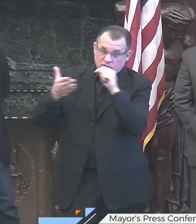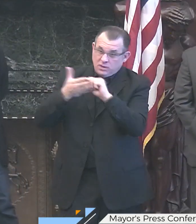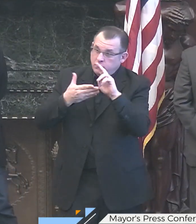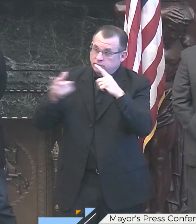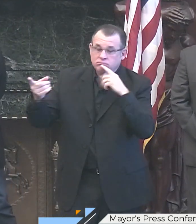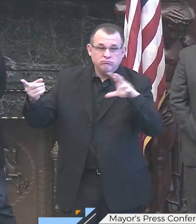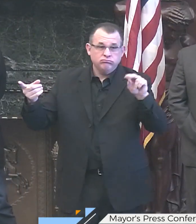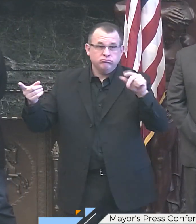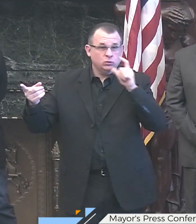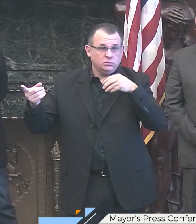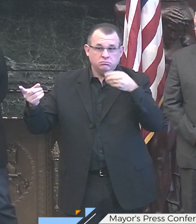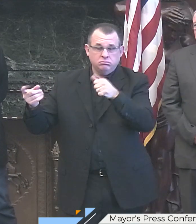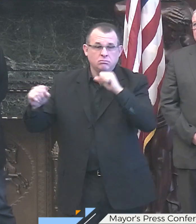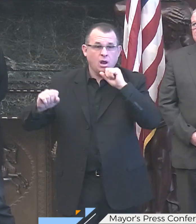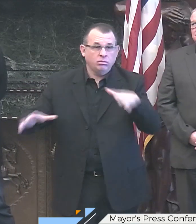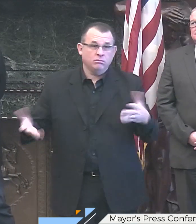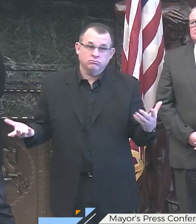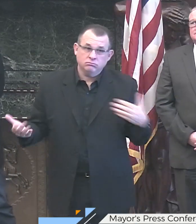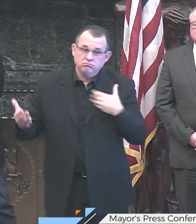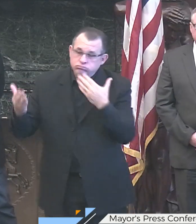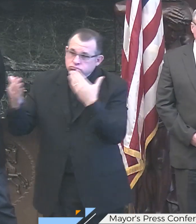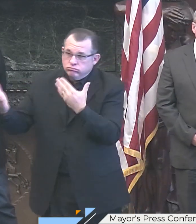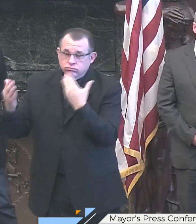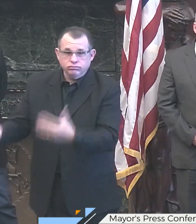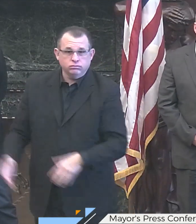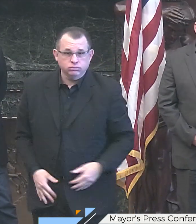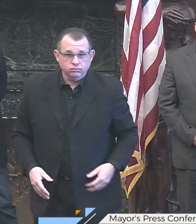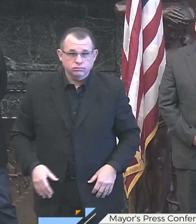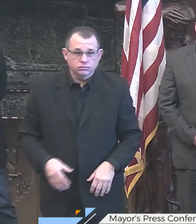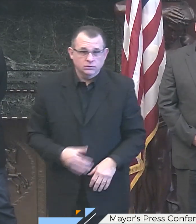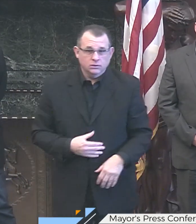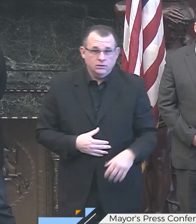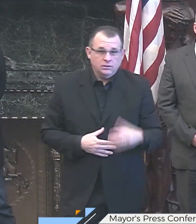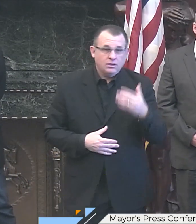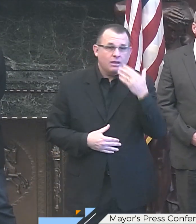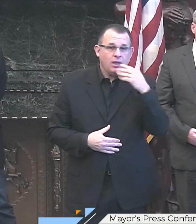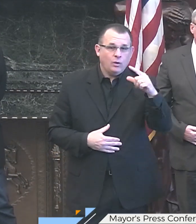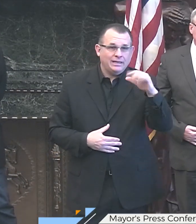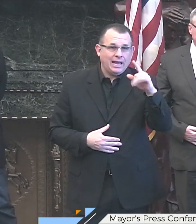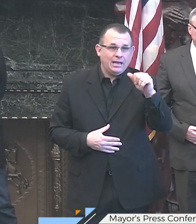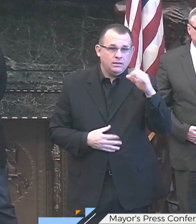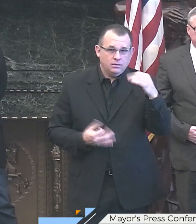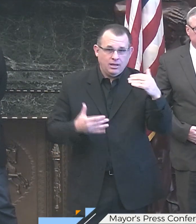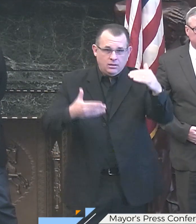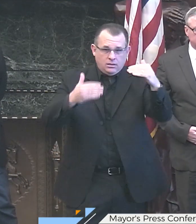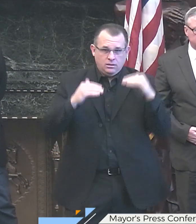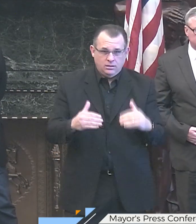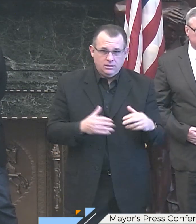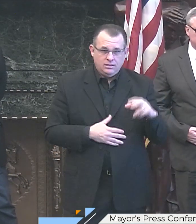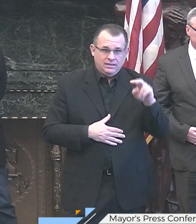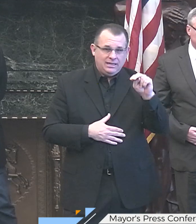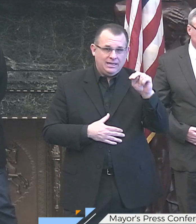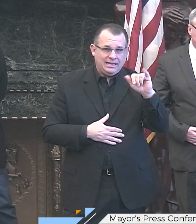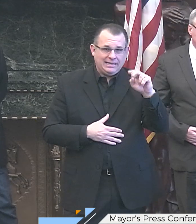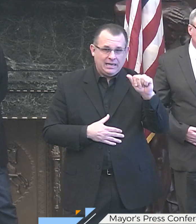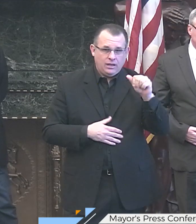Great, thank you, Layla. Next up is Nina Feldman of WHYY.